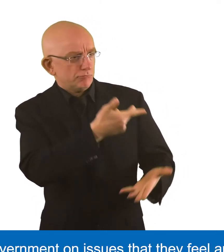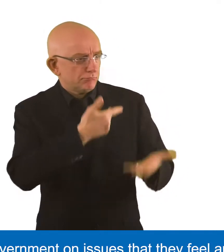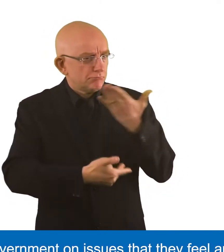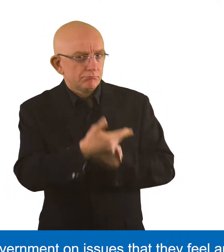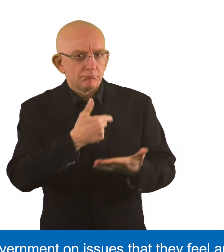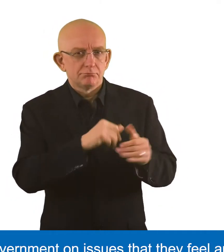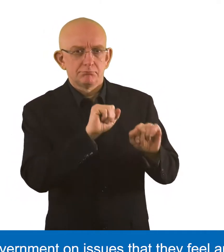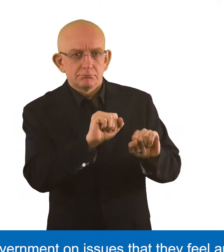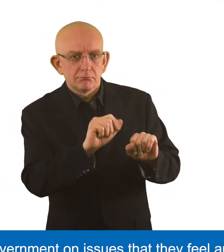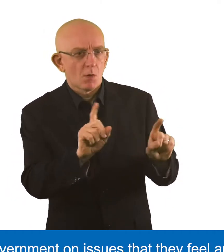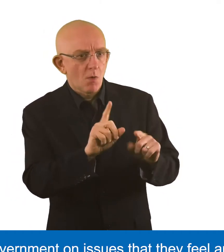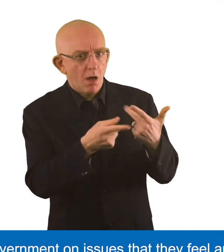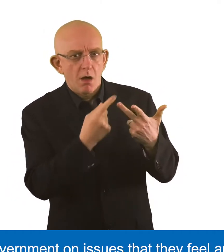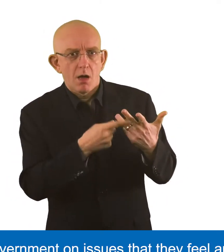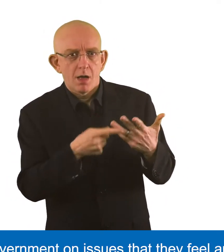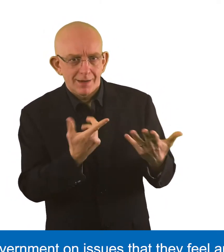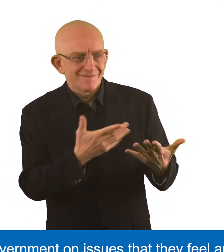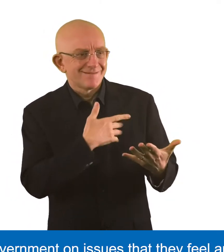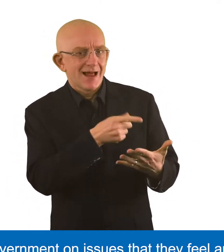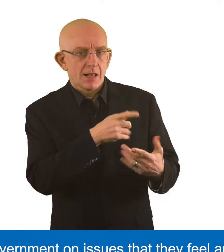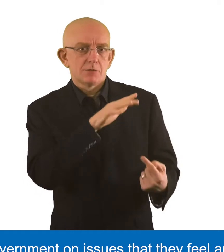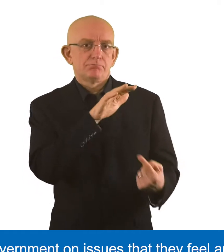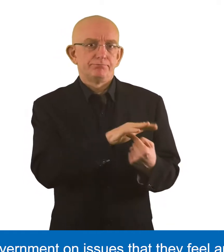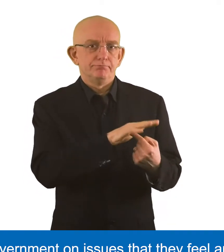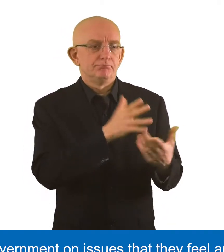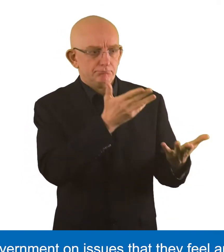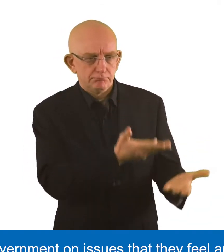And inform government on issues that they feel are important.